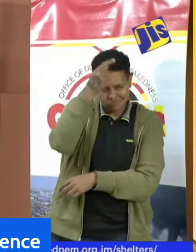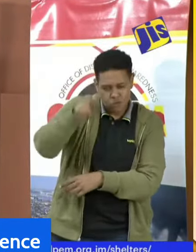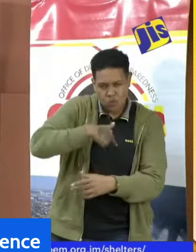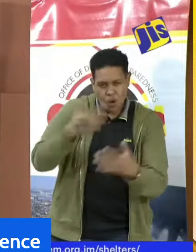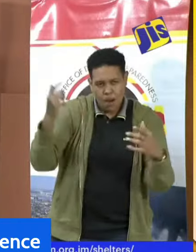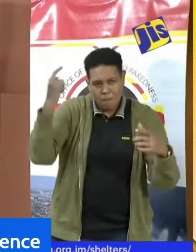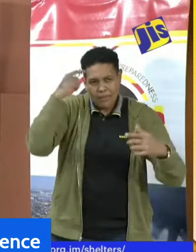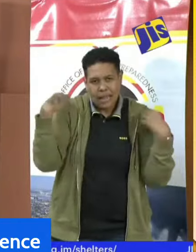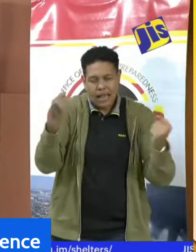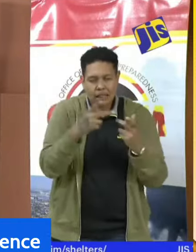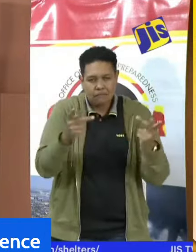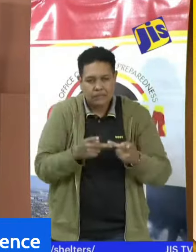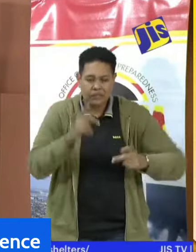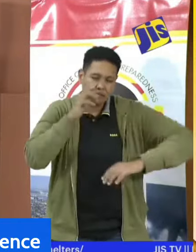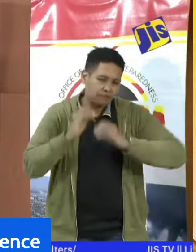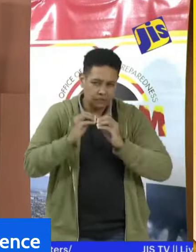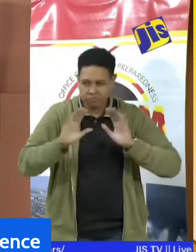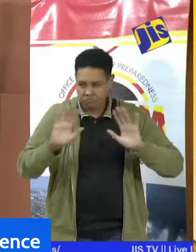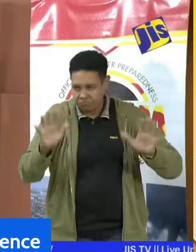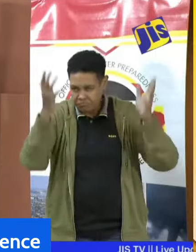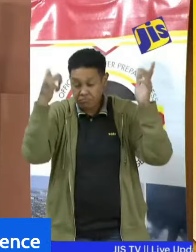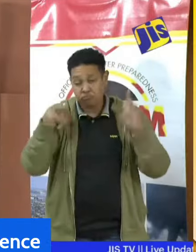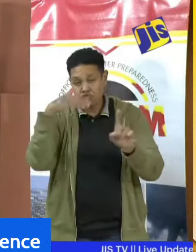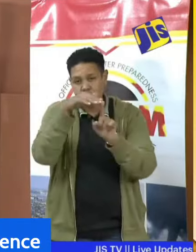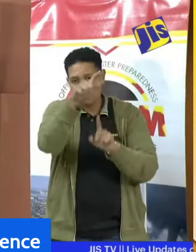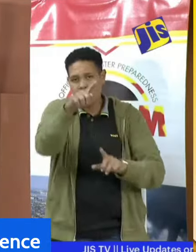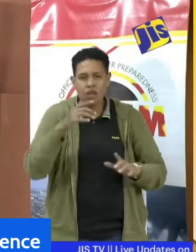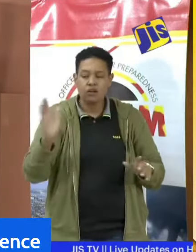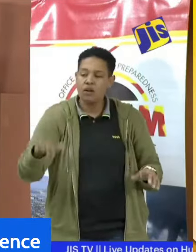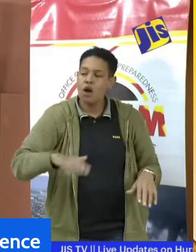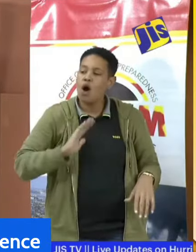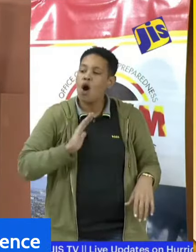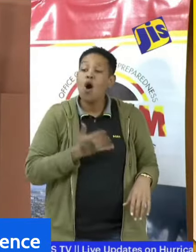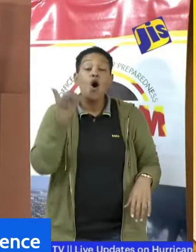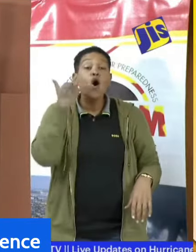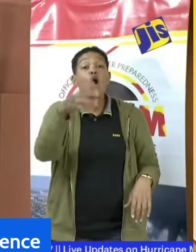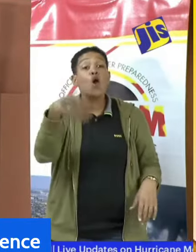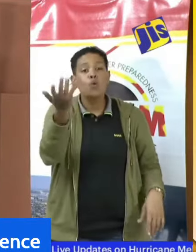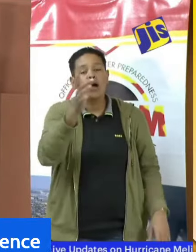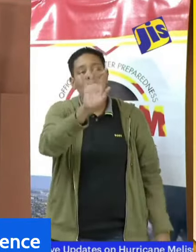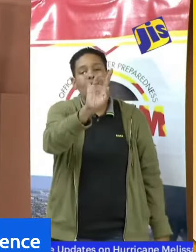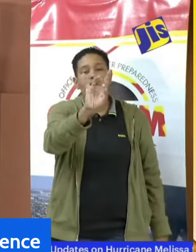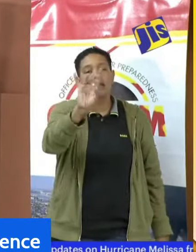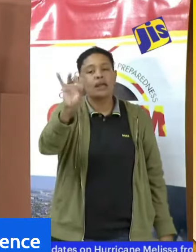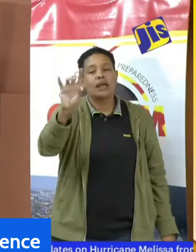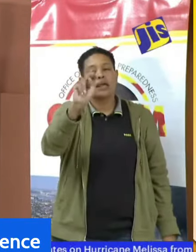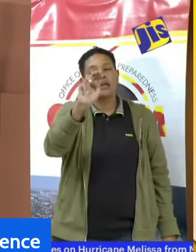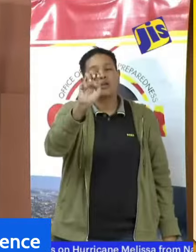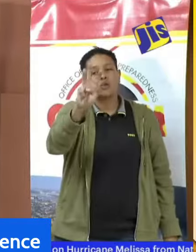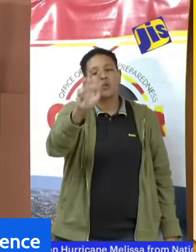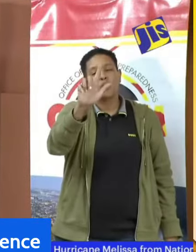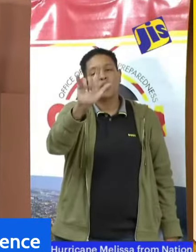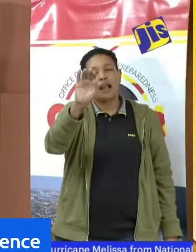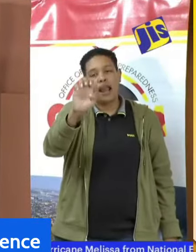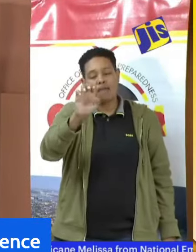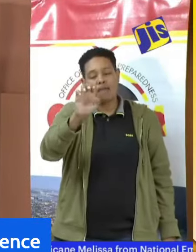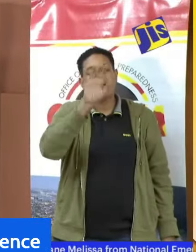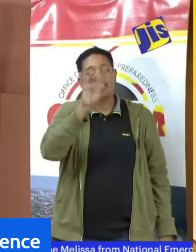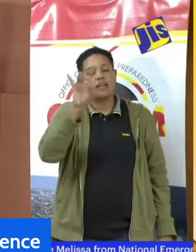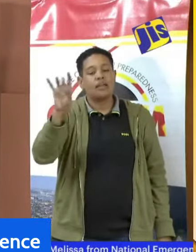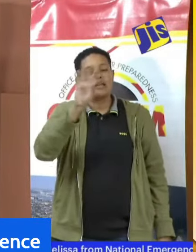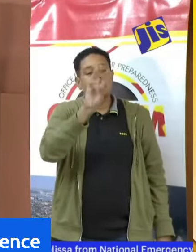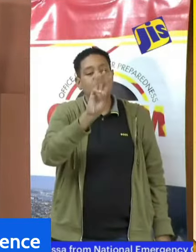health facility. Just to remind you of our helpline, 888 New Life. That's